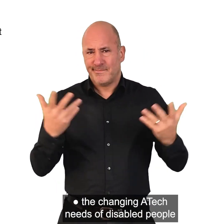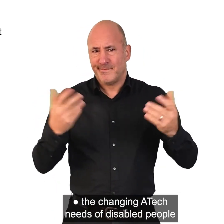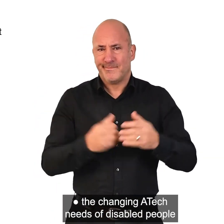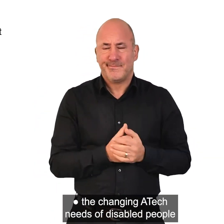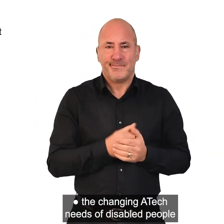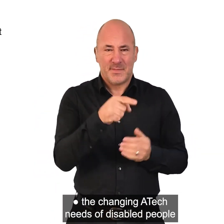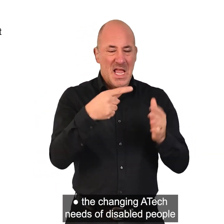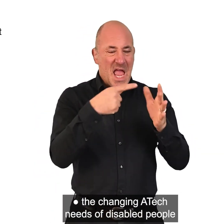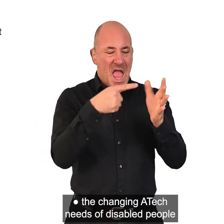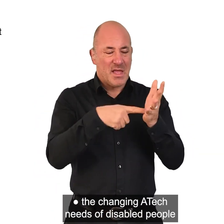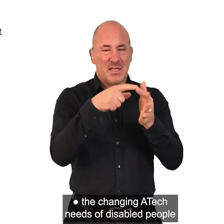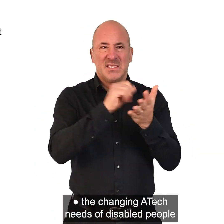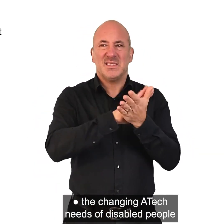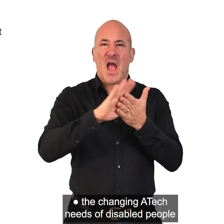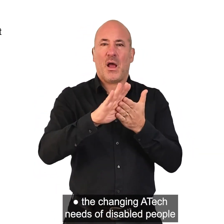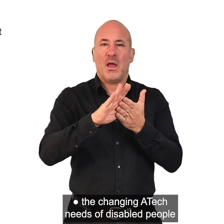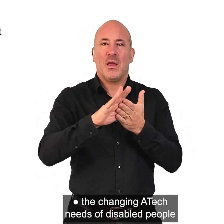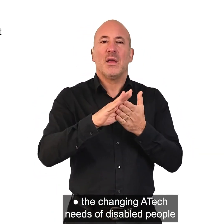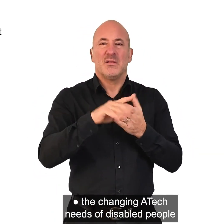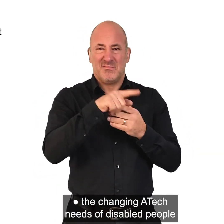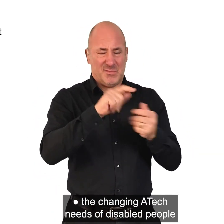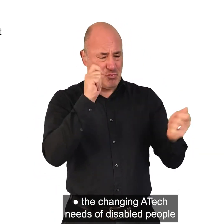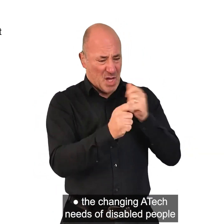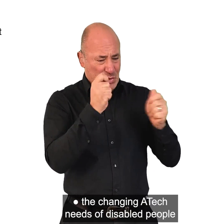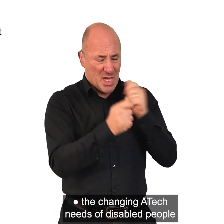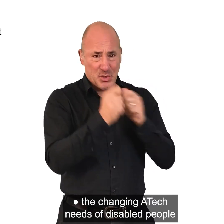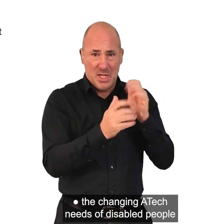the changing ATEC needs of disabled people